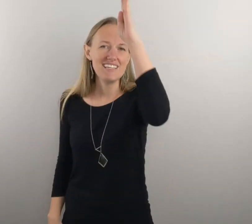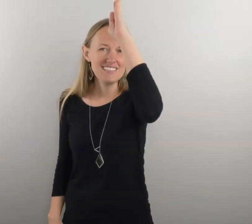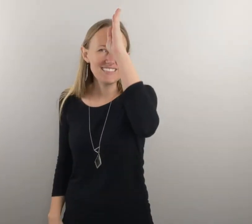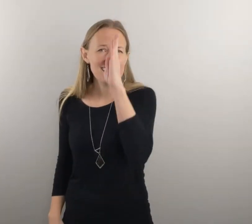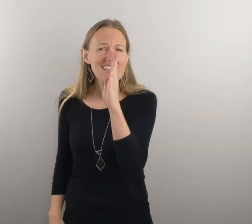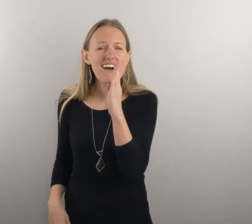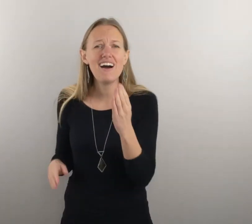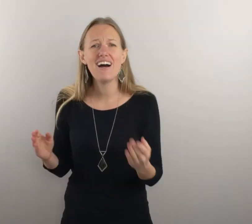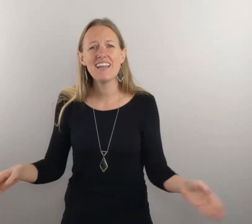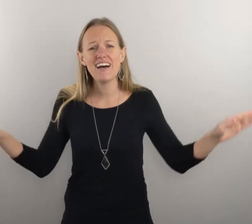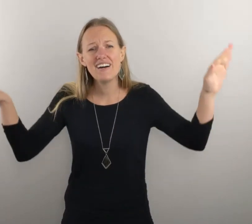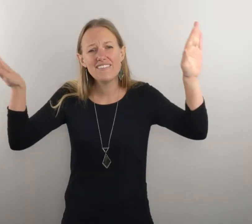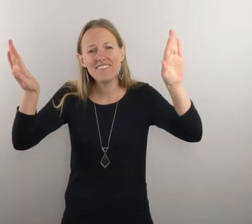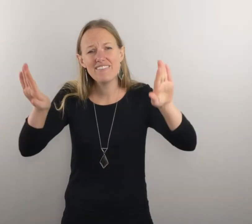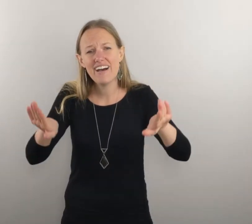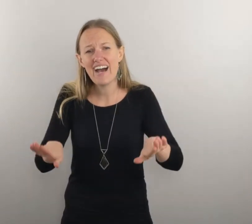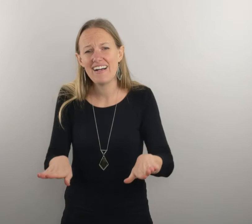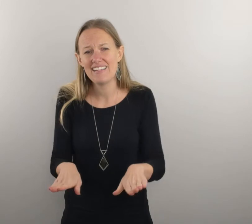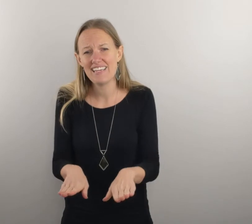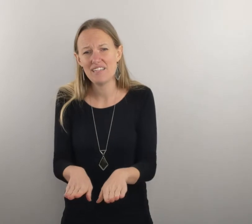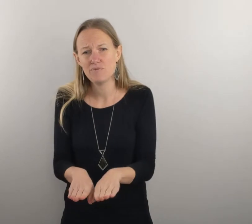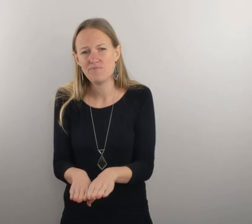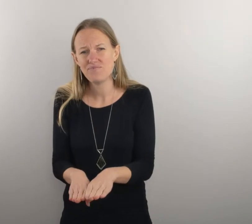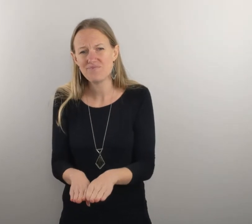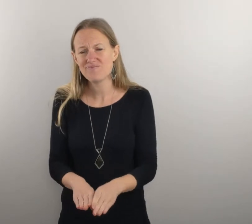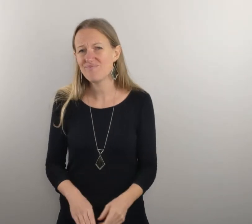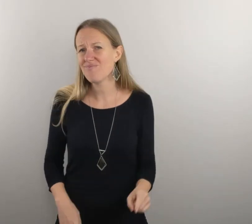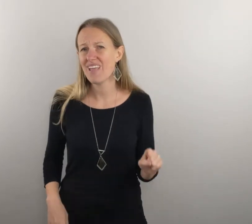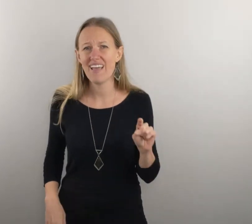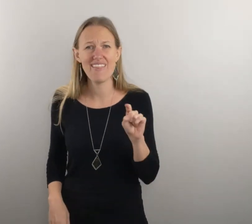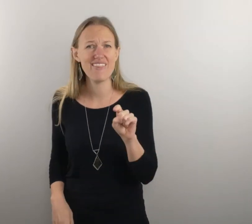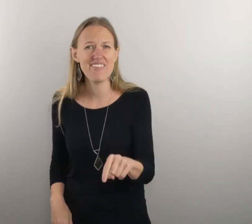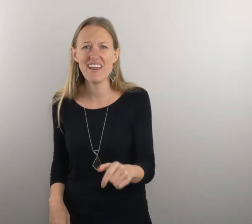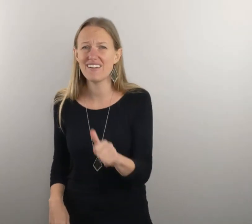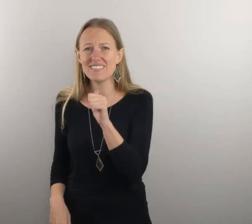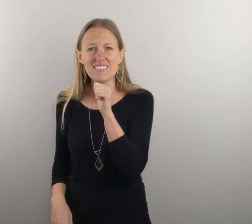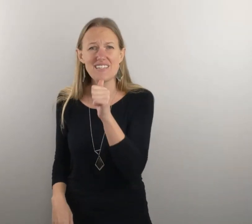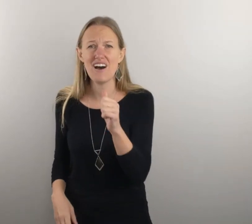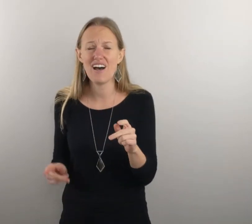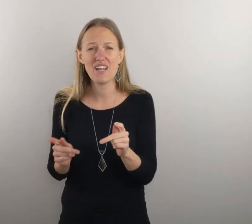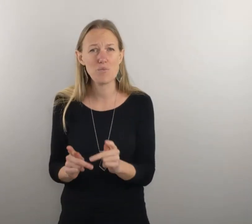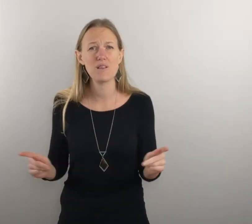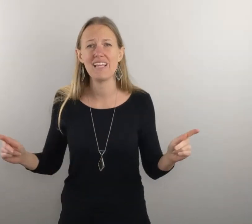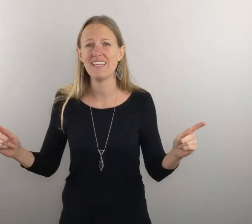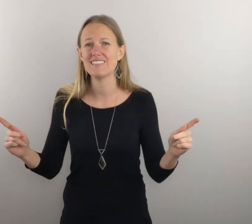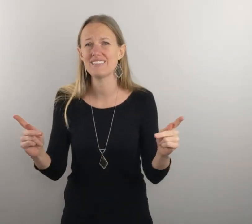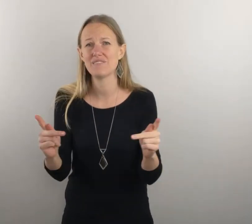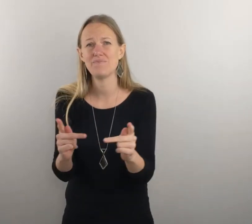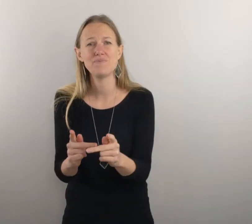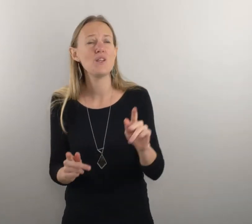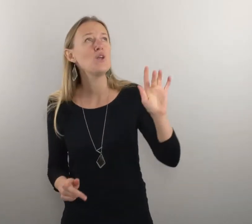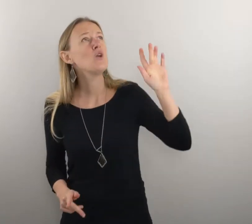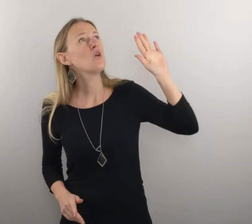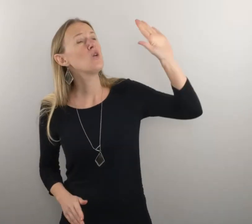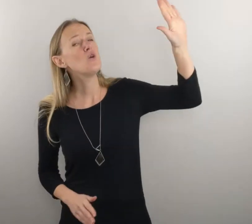is the God of the valley, and there's not a place